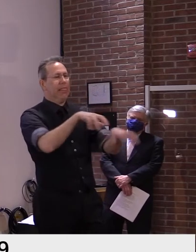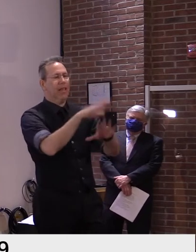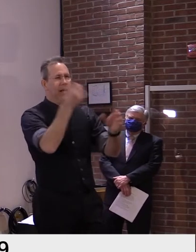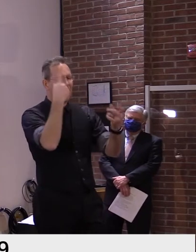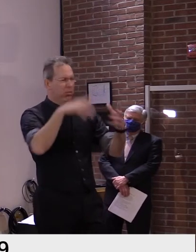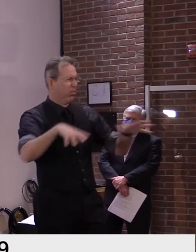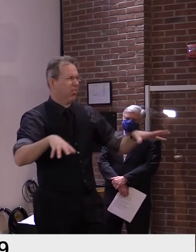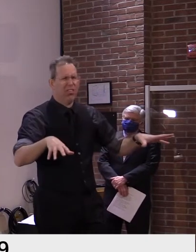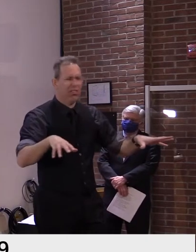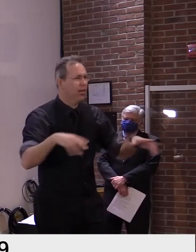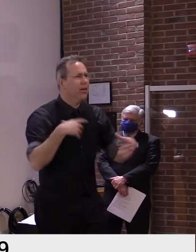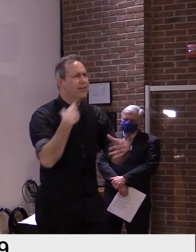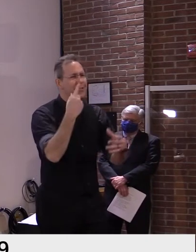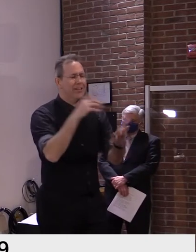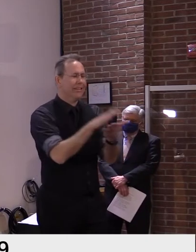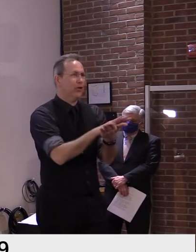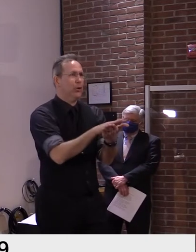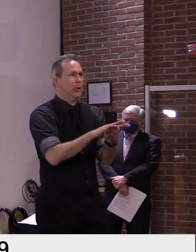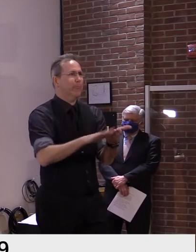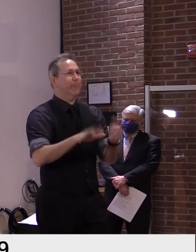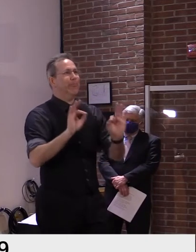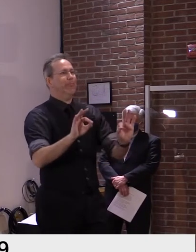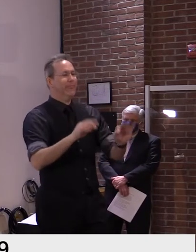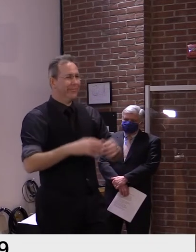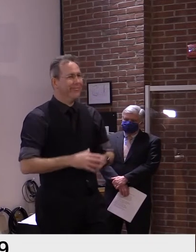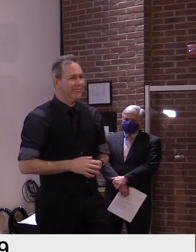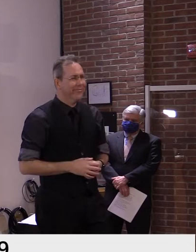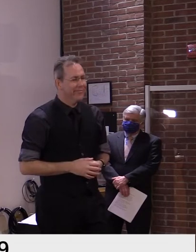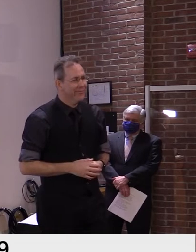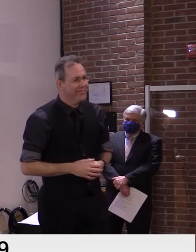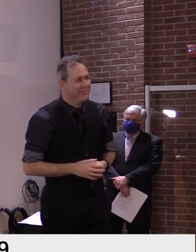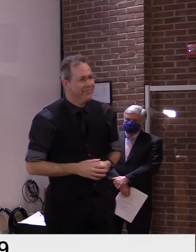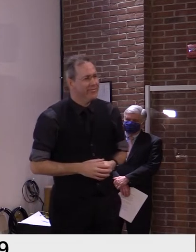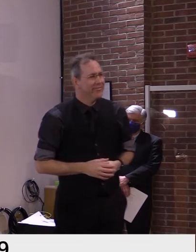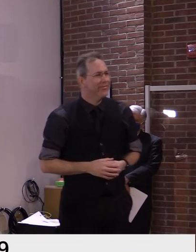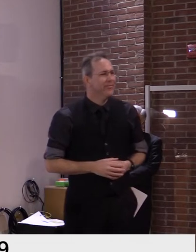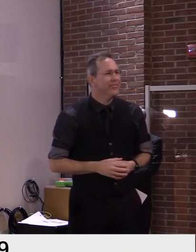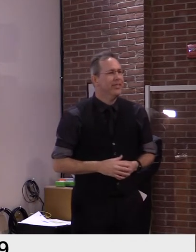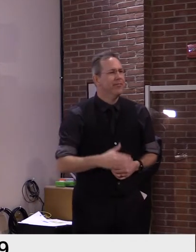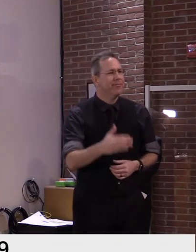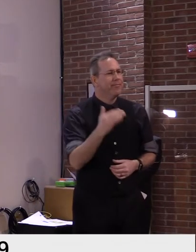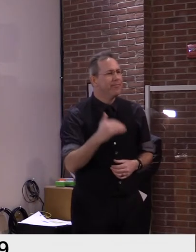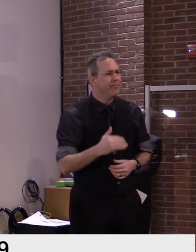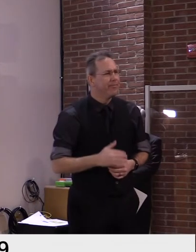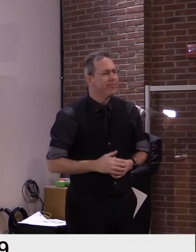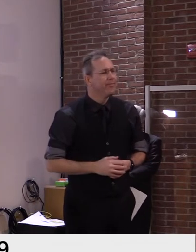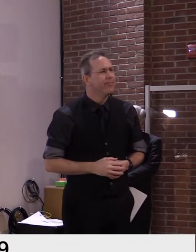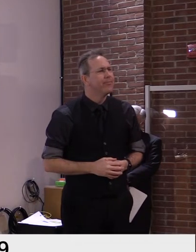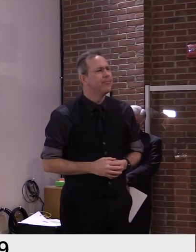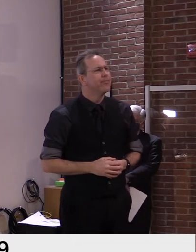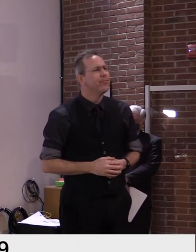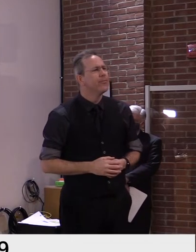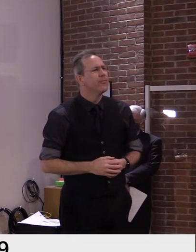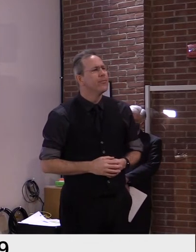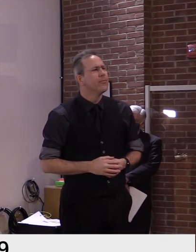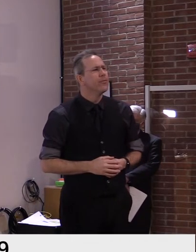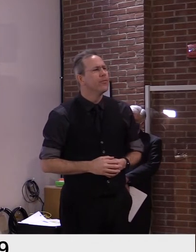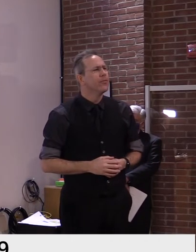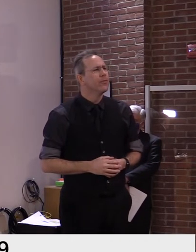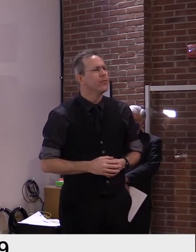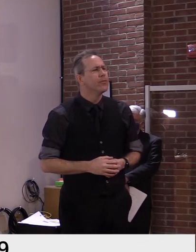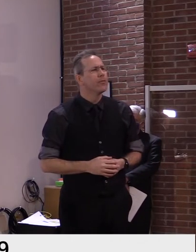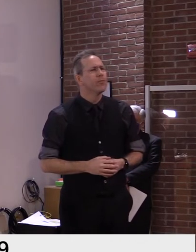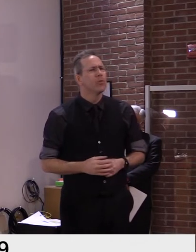Thank you, Rebecca. Good afternoon, Governor. I want to just quickly circle back to Stuart's question about cannabis being on the ballot